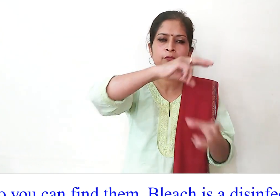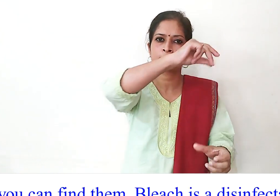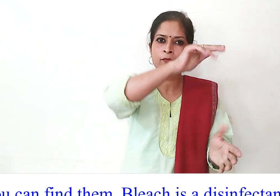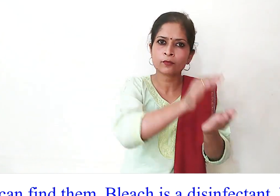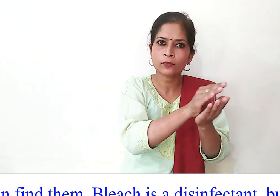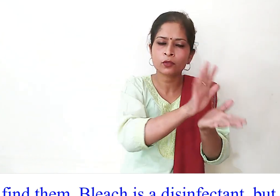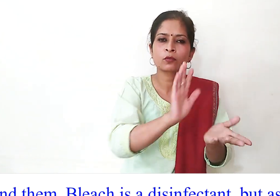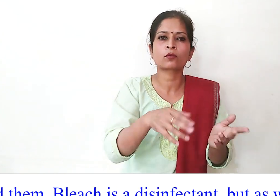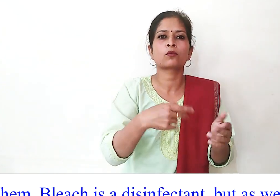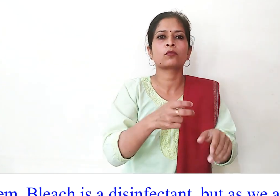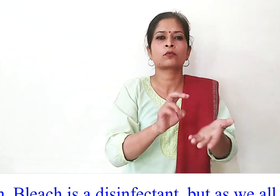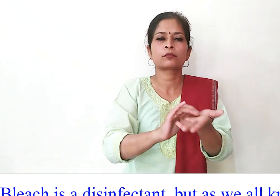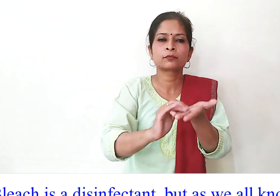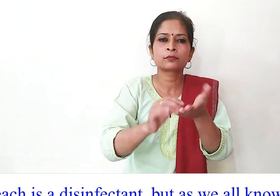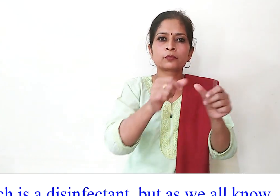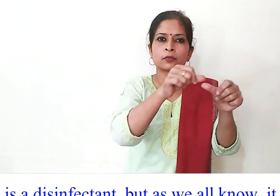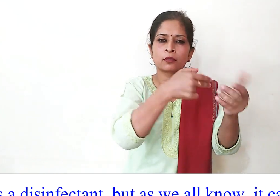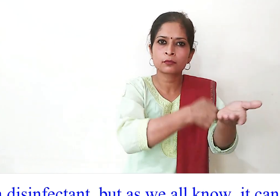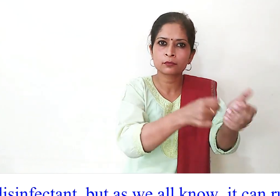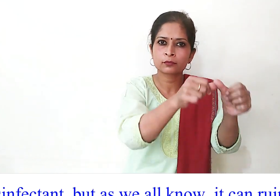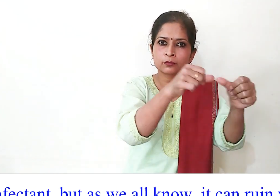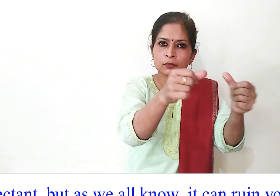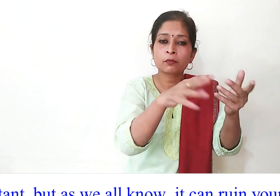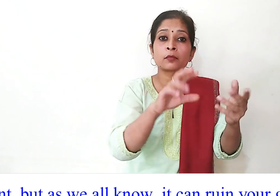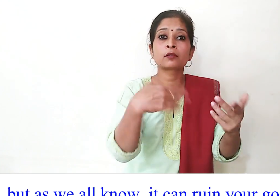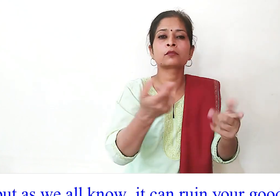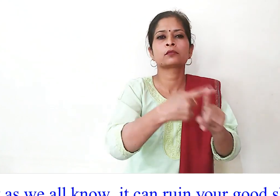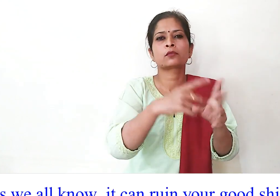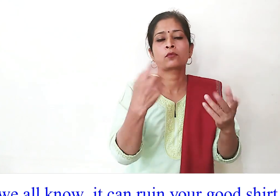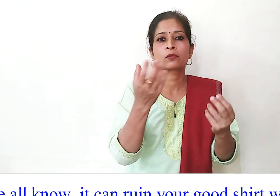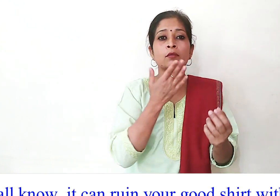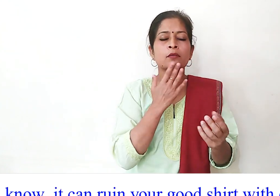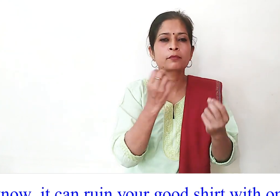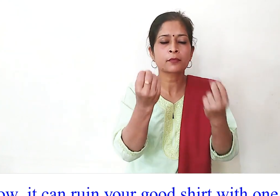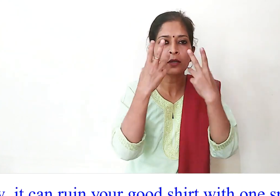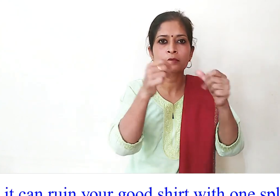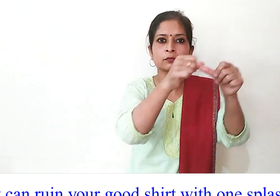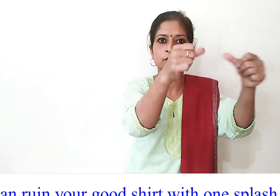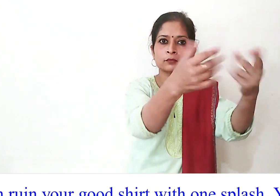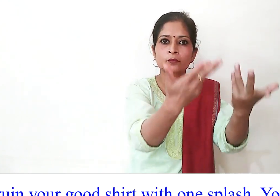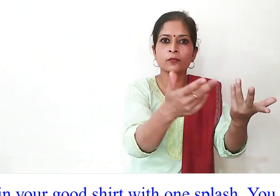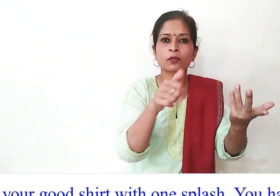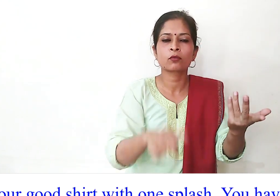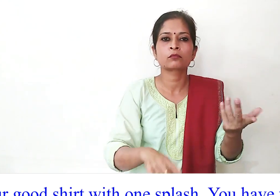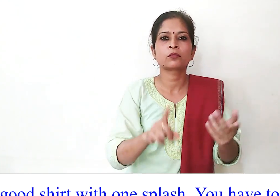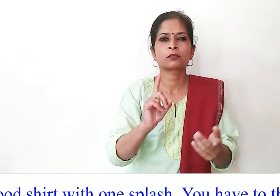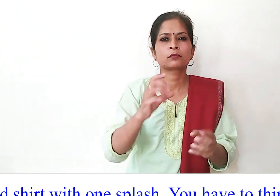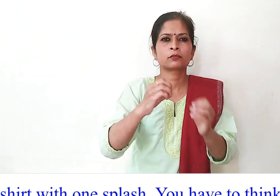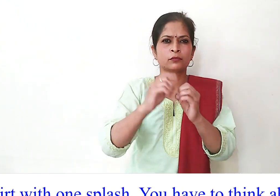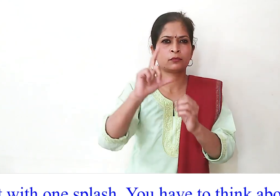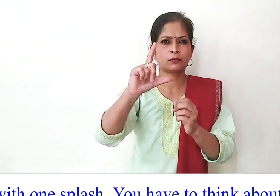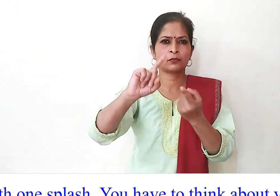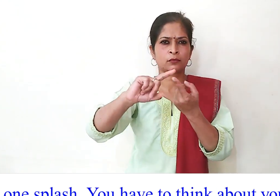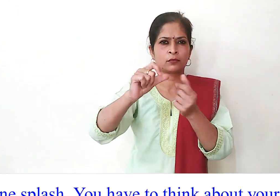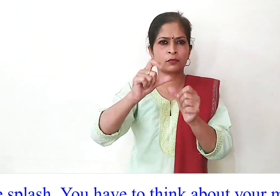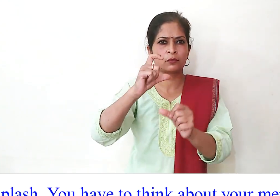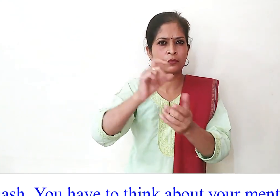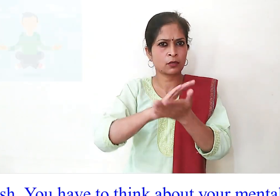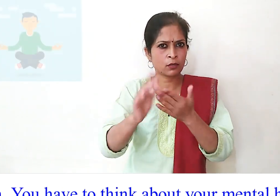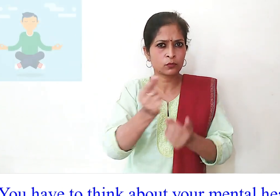them. Bleach is a disinfectant, but as we all know, it can ruin your good shirt with one splash. You have to